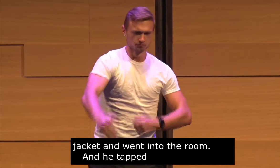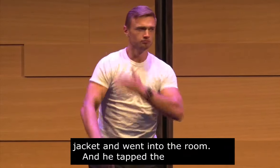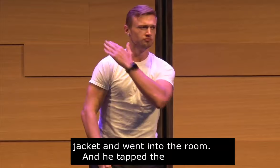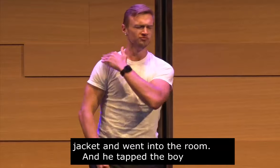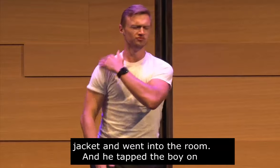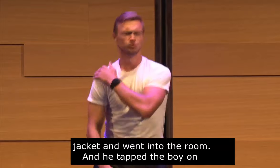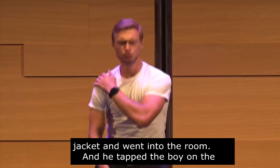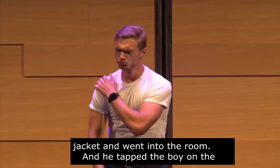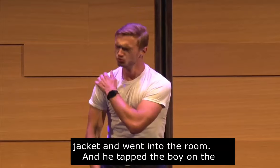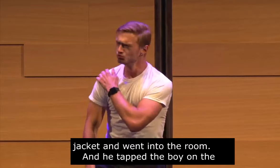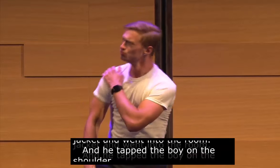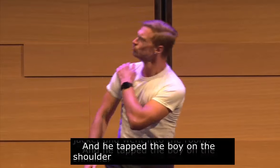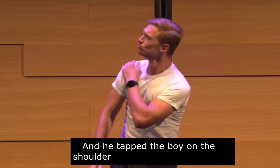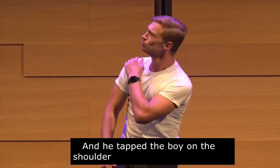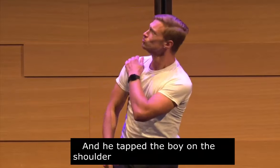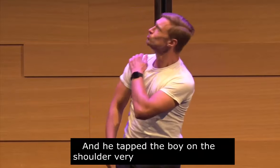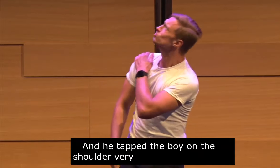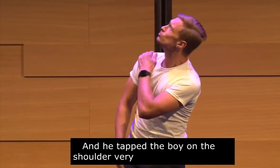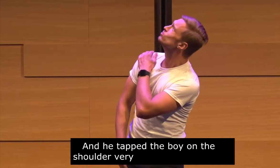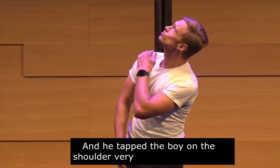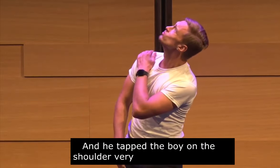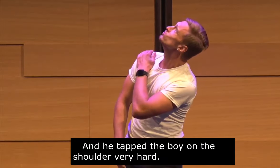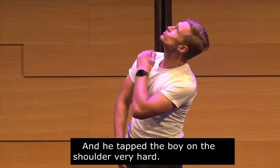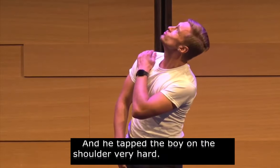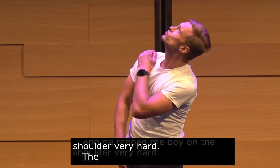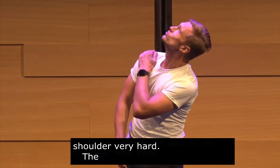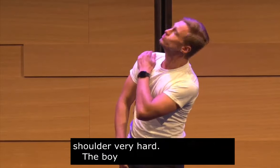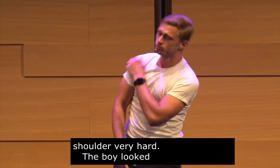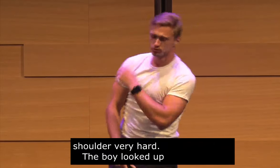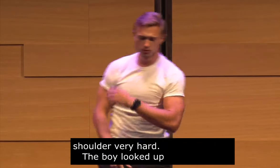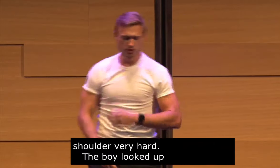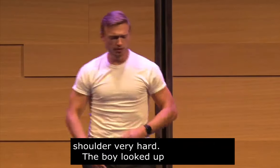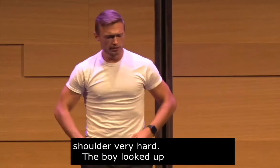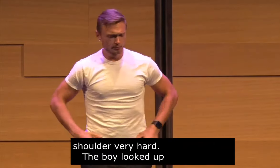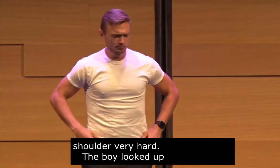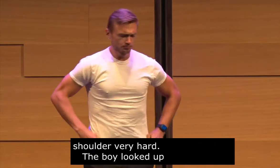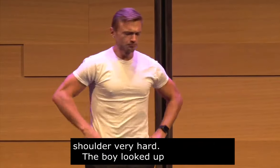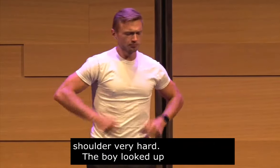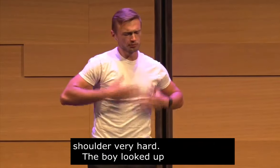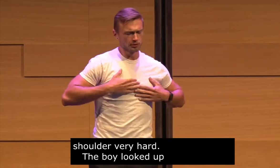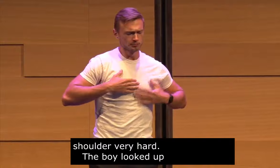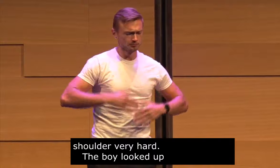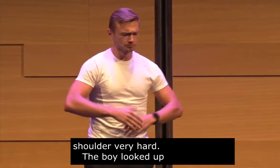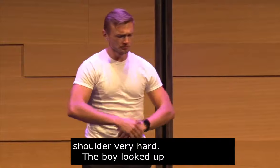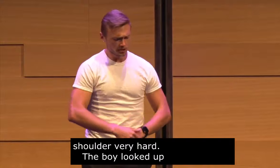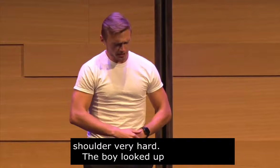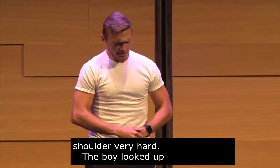And he tapped the boy on the shoulder very hard. The boy looked up.